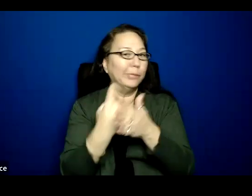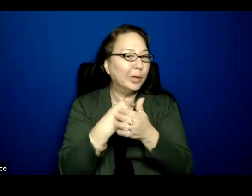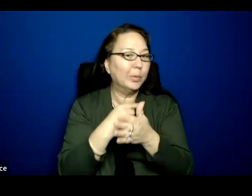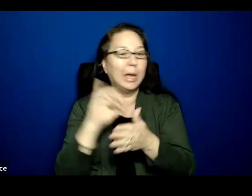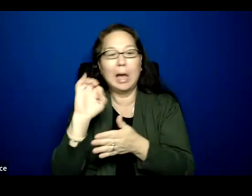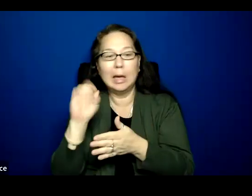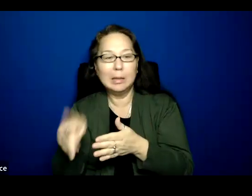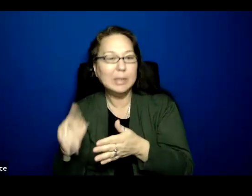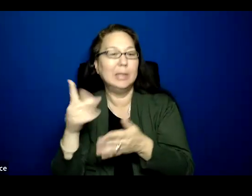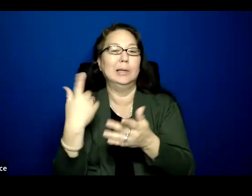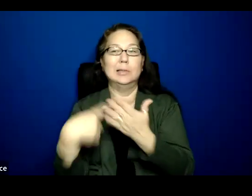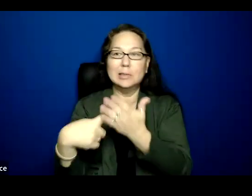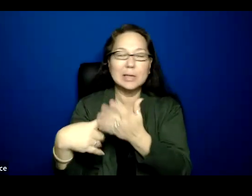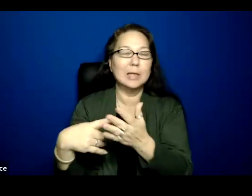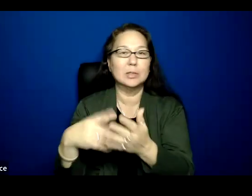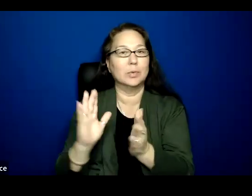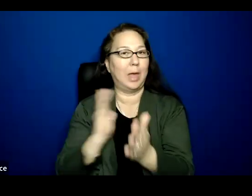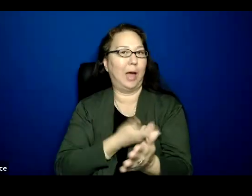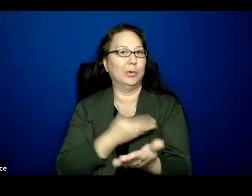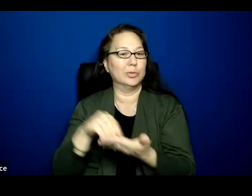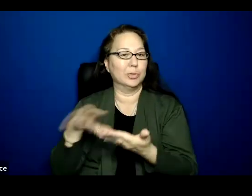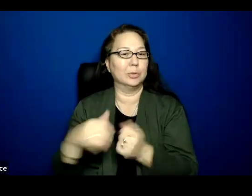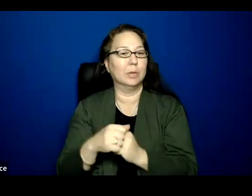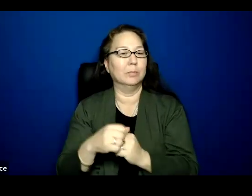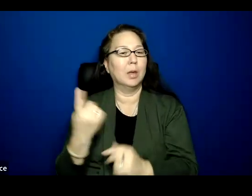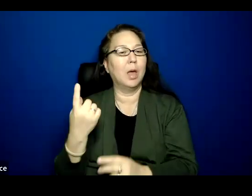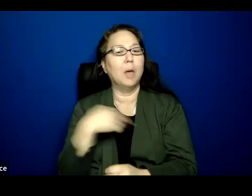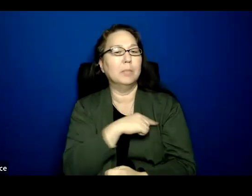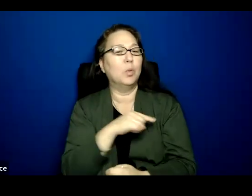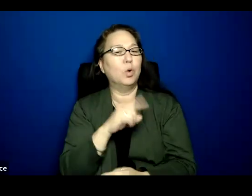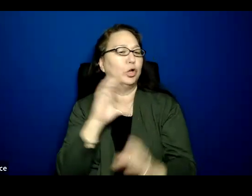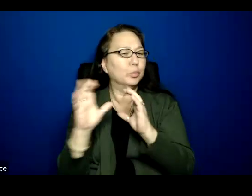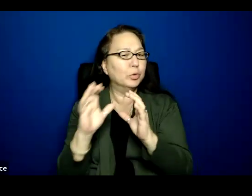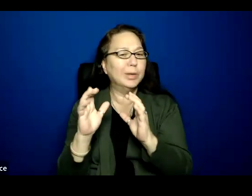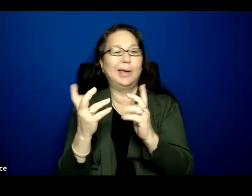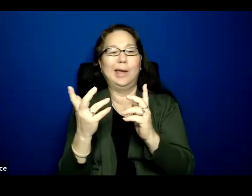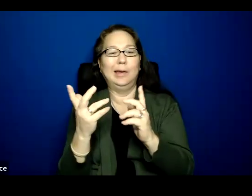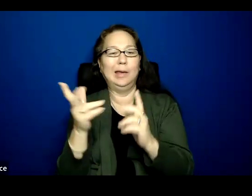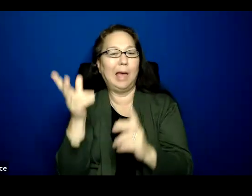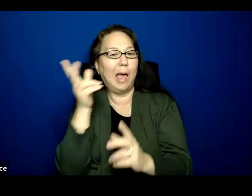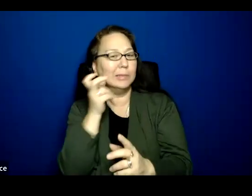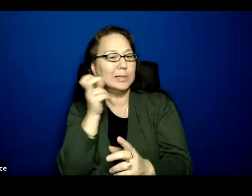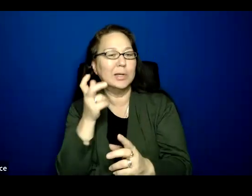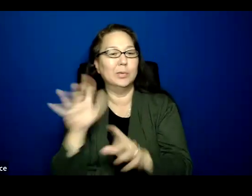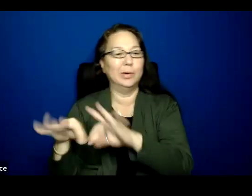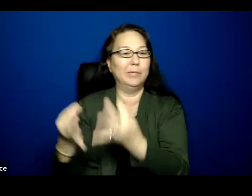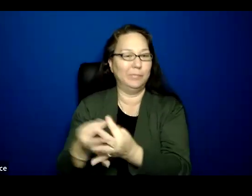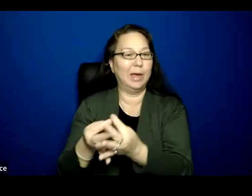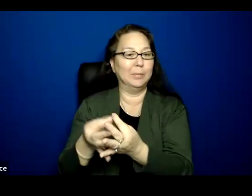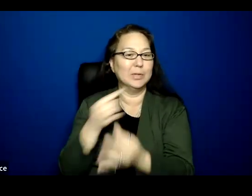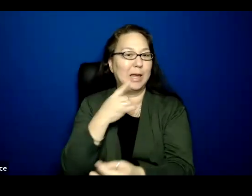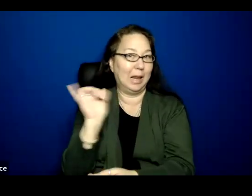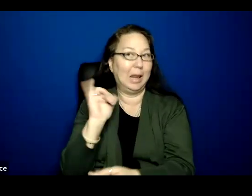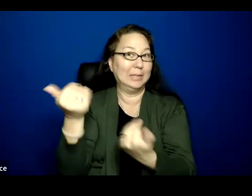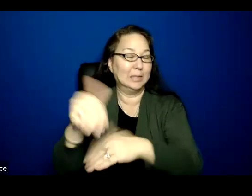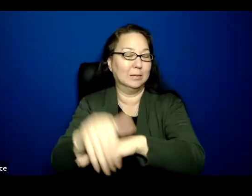continuation of services. And we're listening to what families are saying and some of the concerns. We heard that tonight, loud and clear, and we heard from also the teachers,